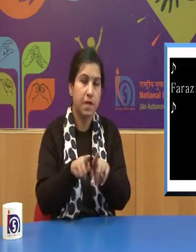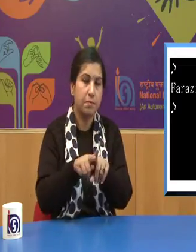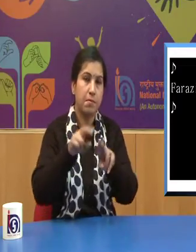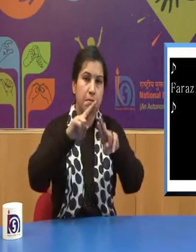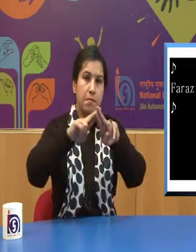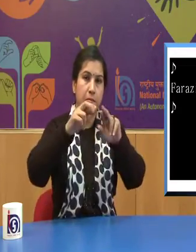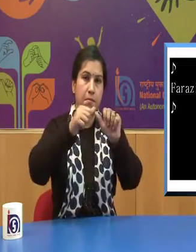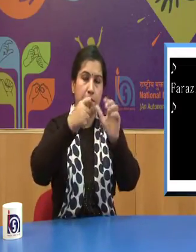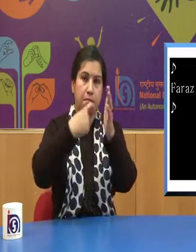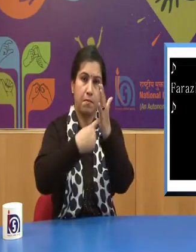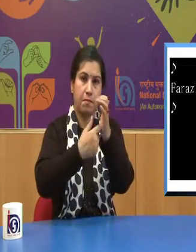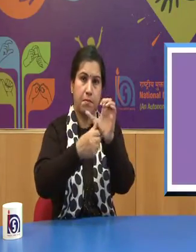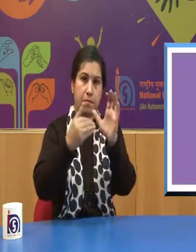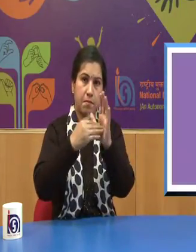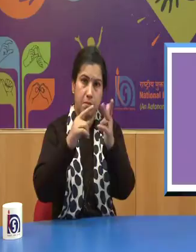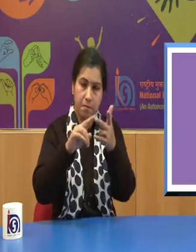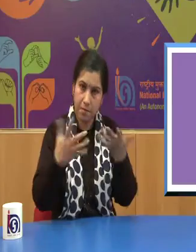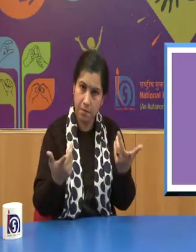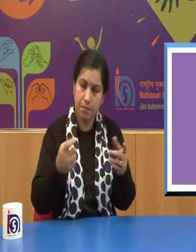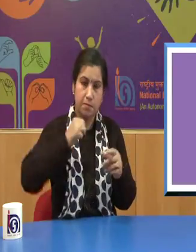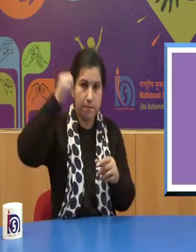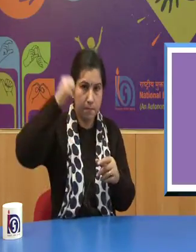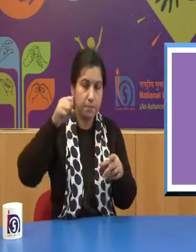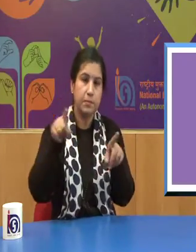movement and Wahhabi movement.